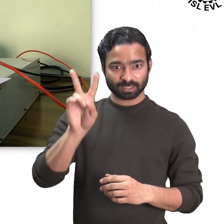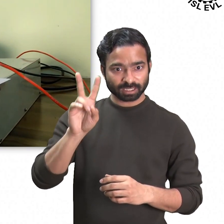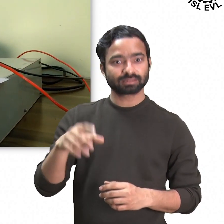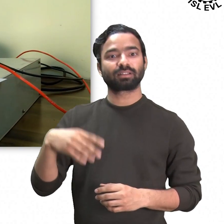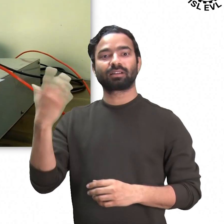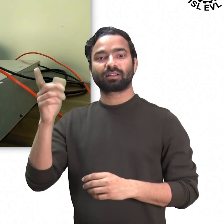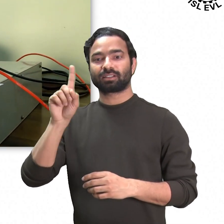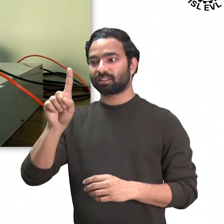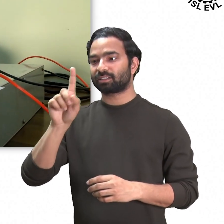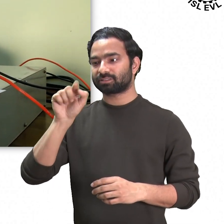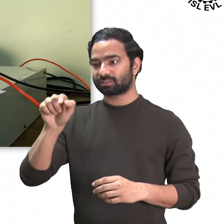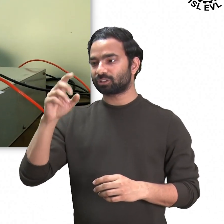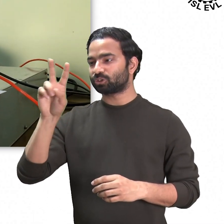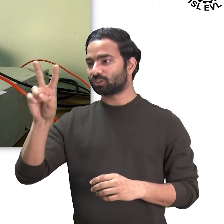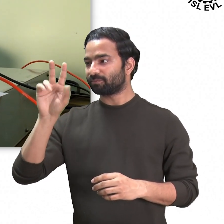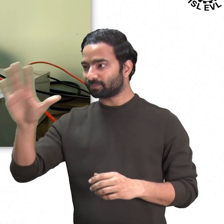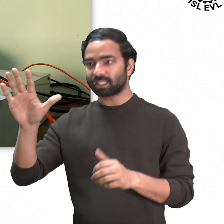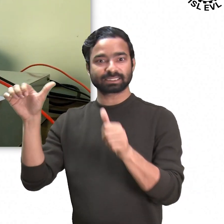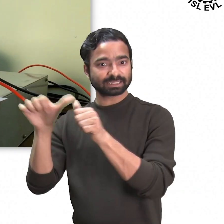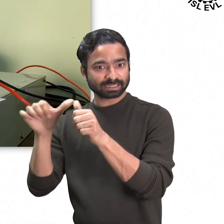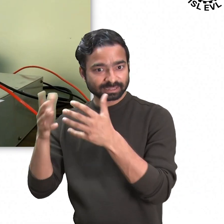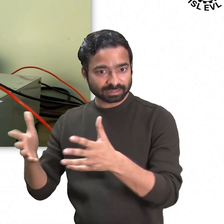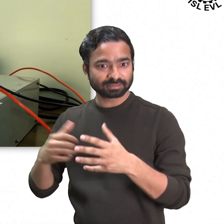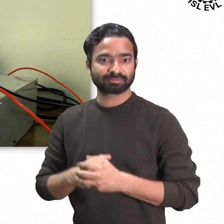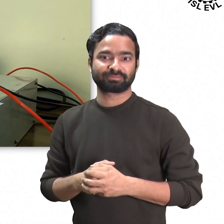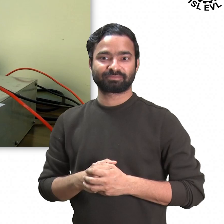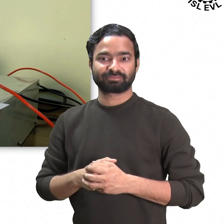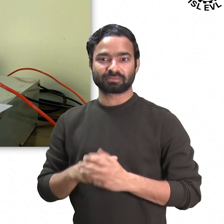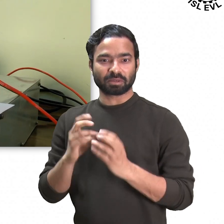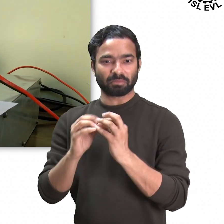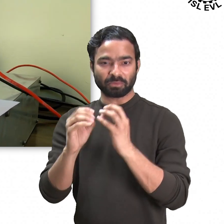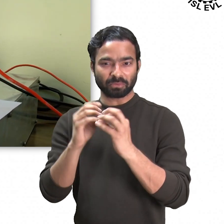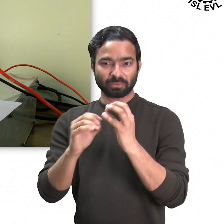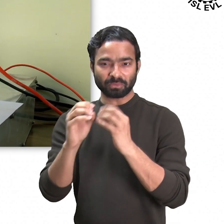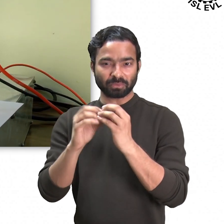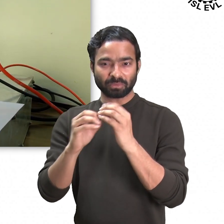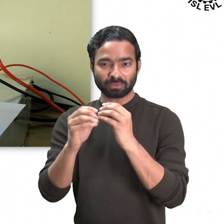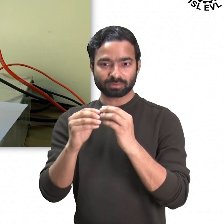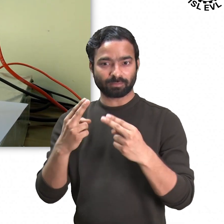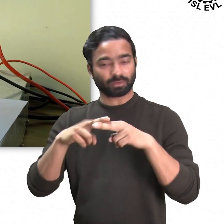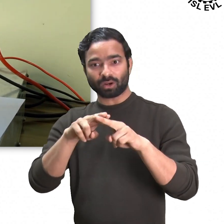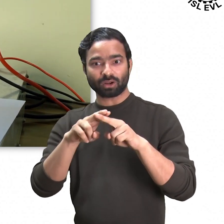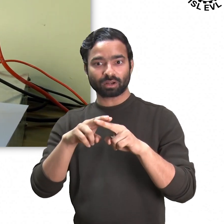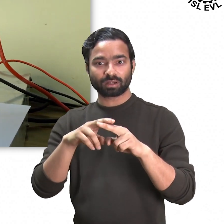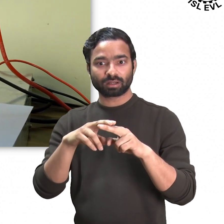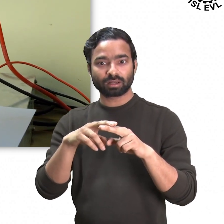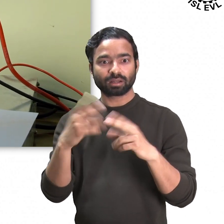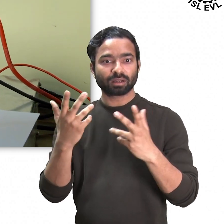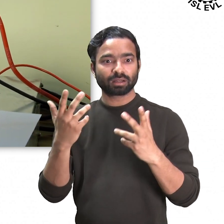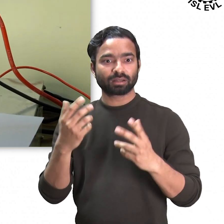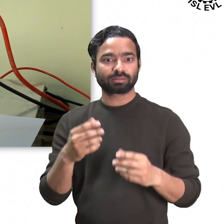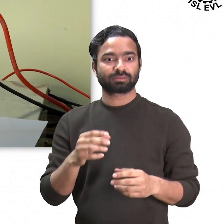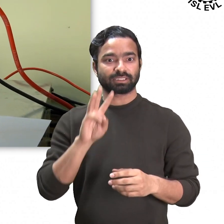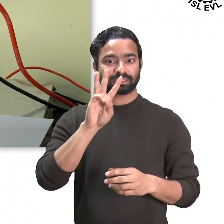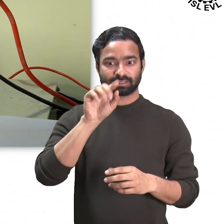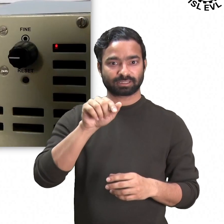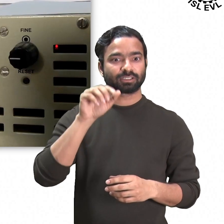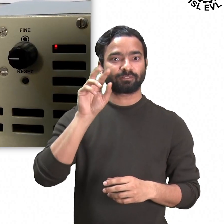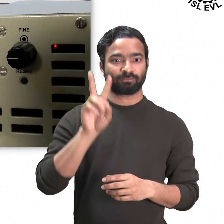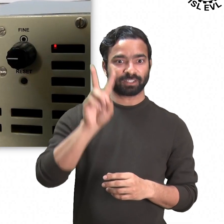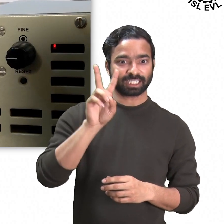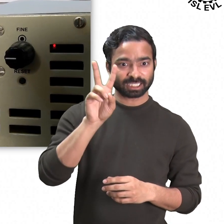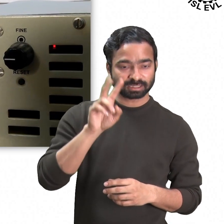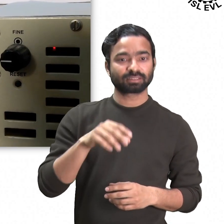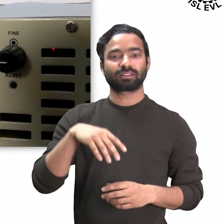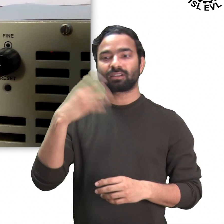to 2.75 volt, 1.25 ampere current is noted. Finally, when the cell voltage is raised